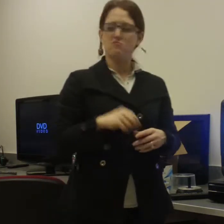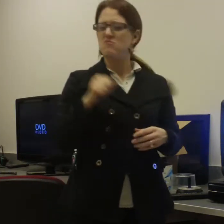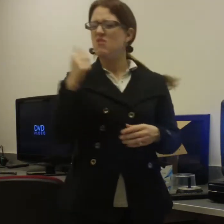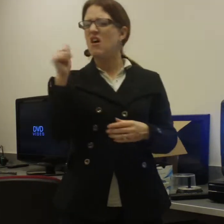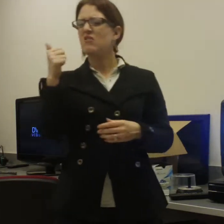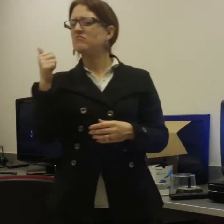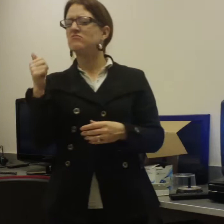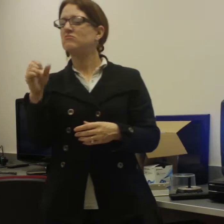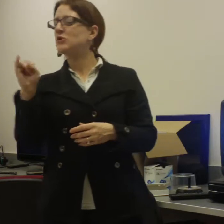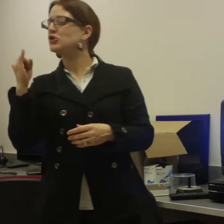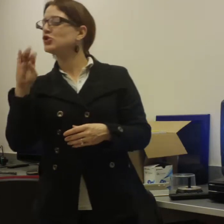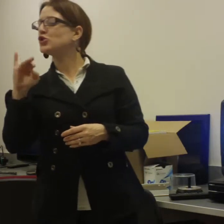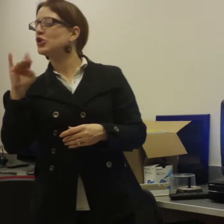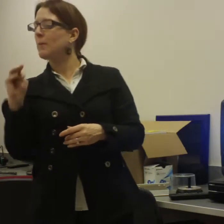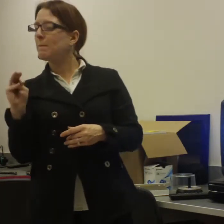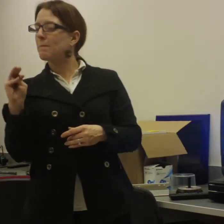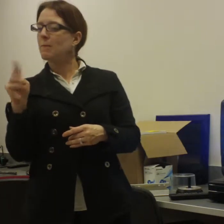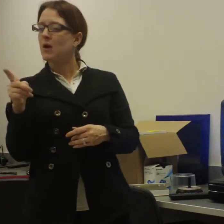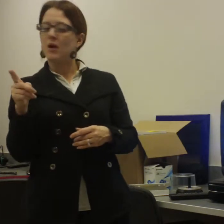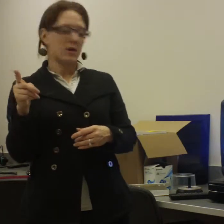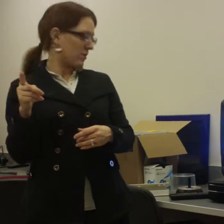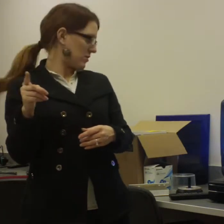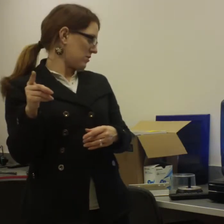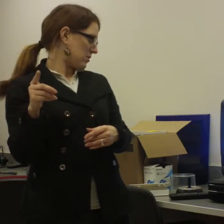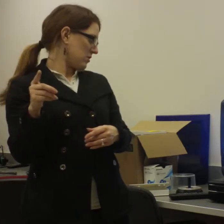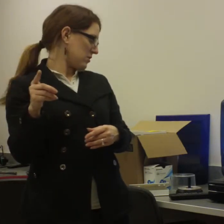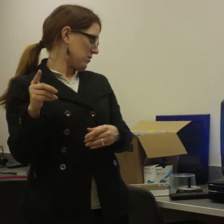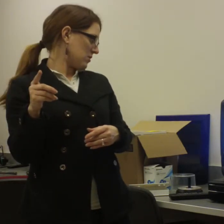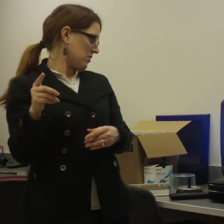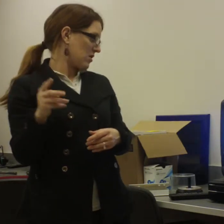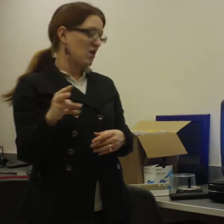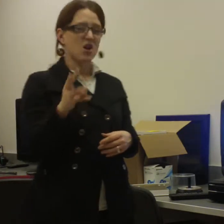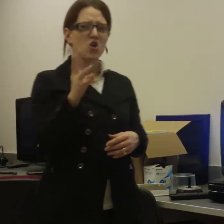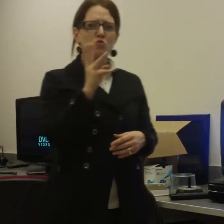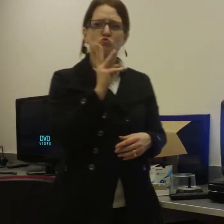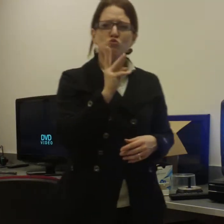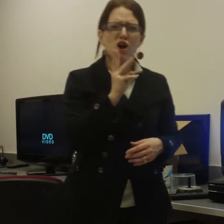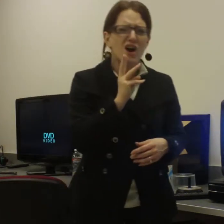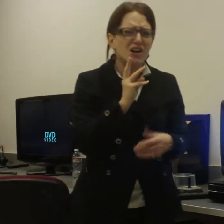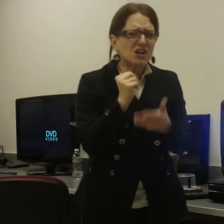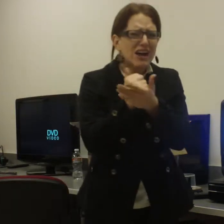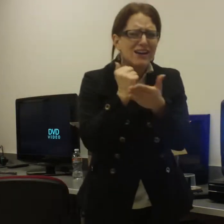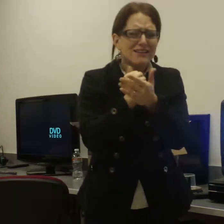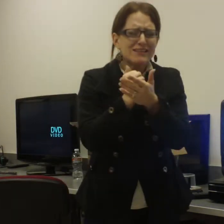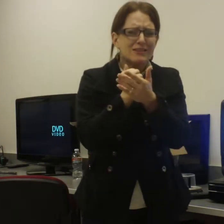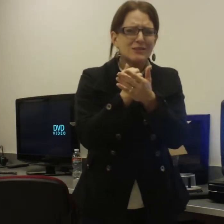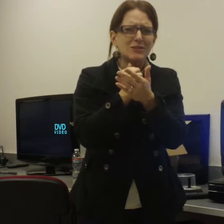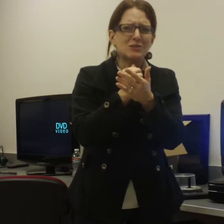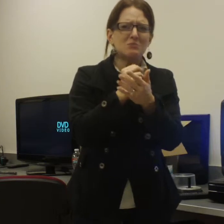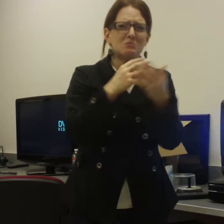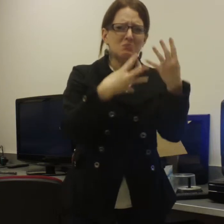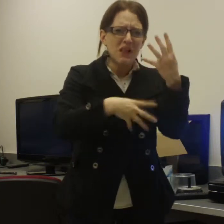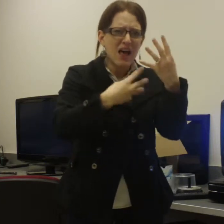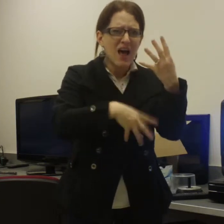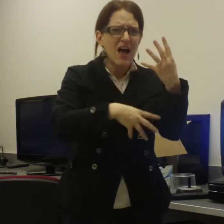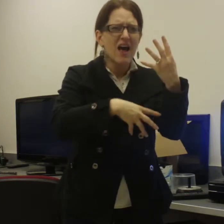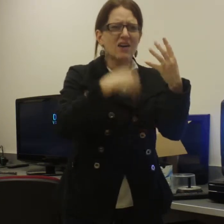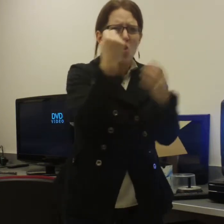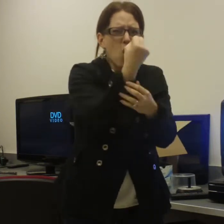What else, Jim? That helps carry the blood. Okay, you're on the right track. You're on the right track. It's not pure